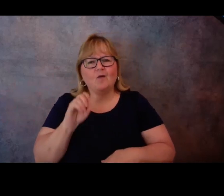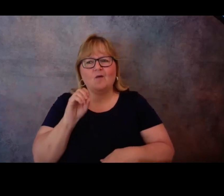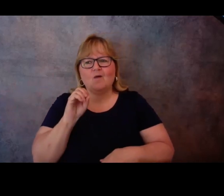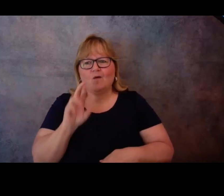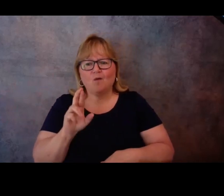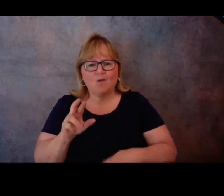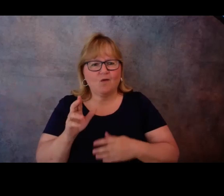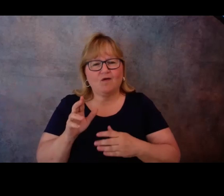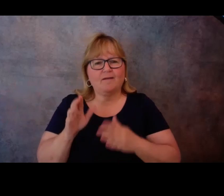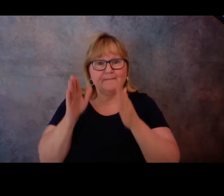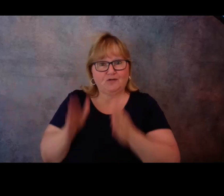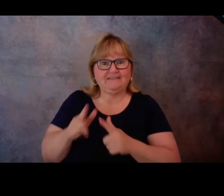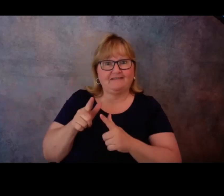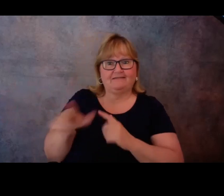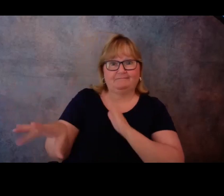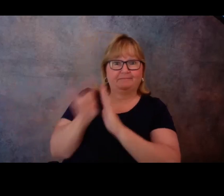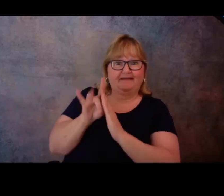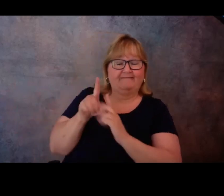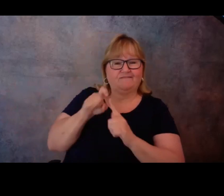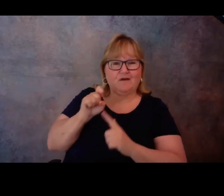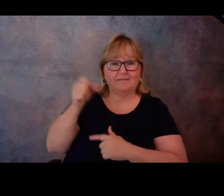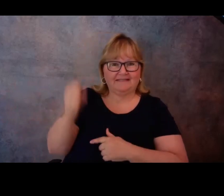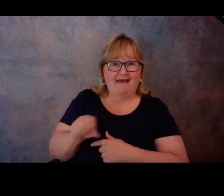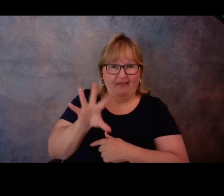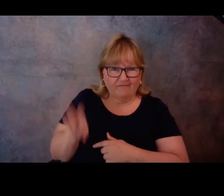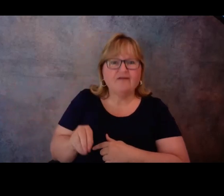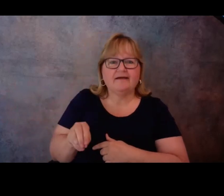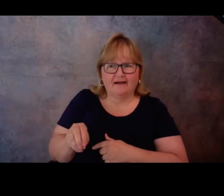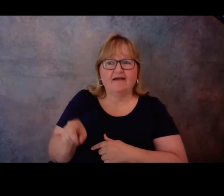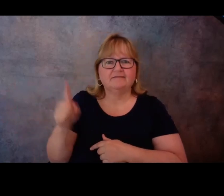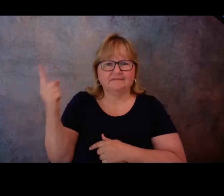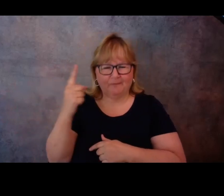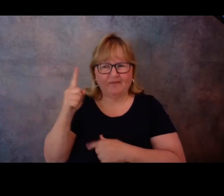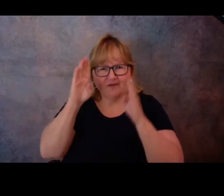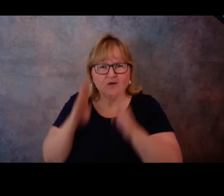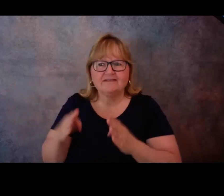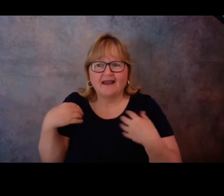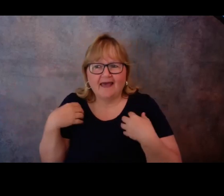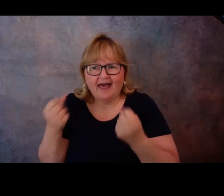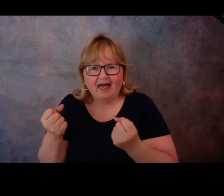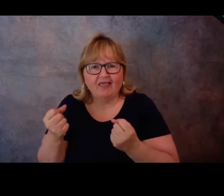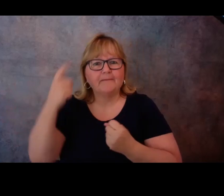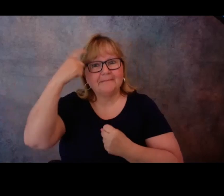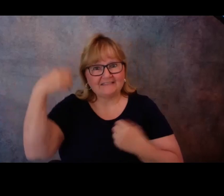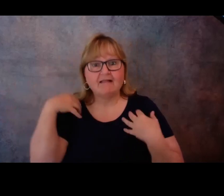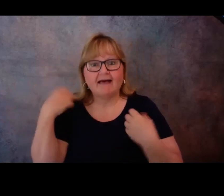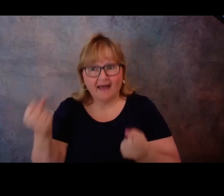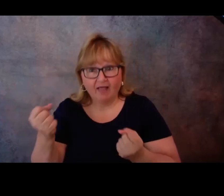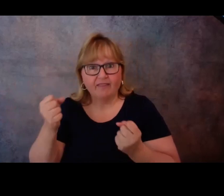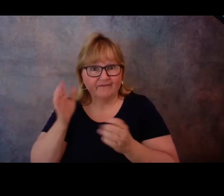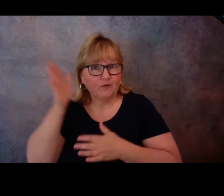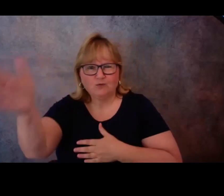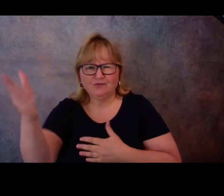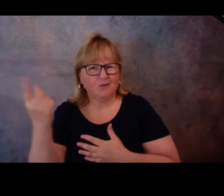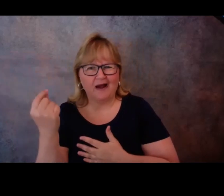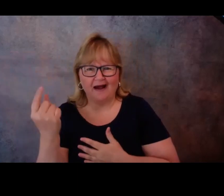South Africa, is also extremely interested in particularly the future of mental health, which of course is